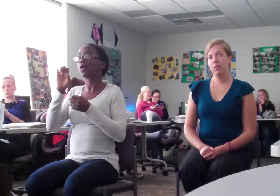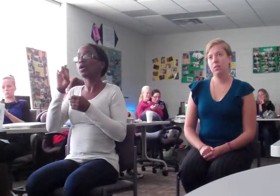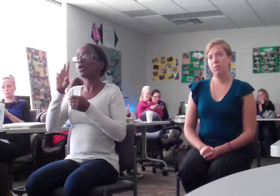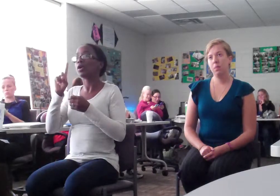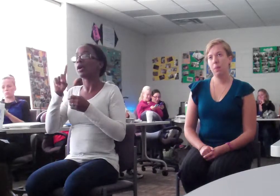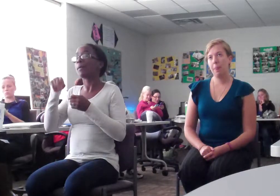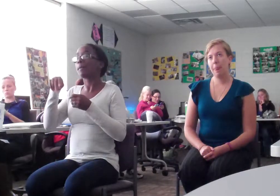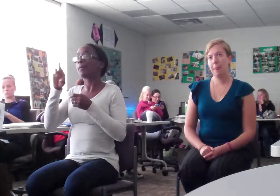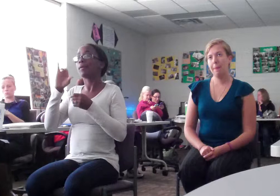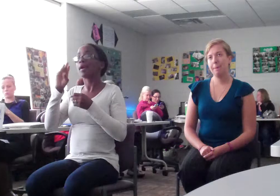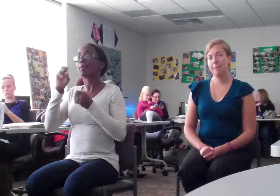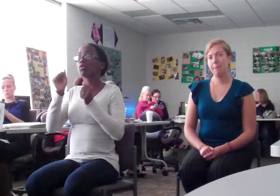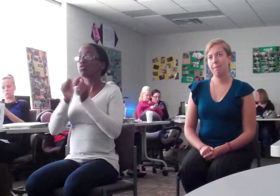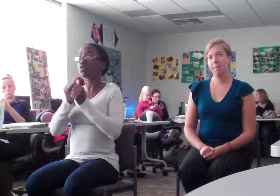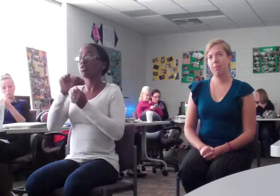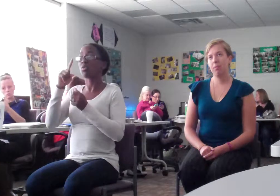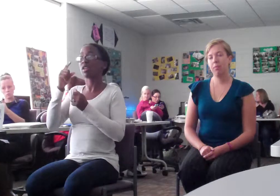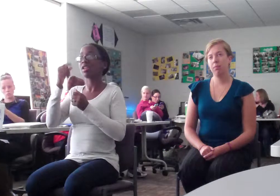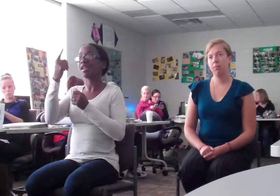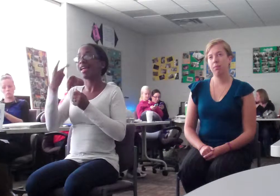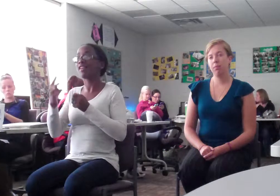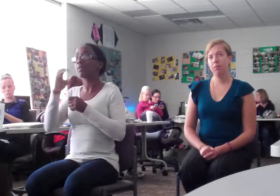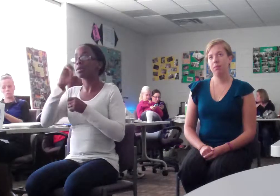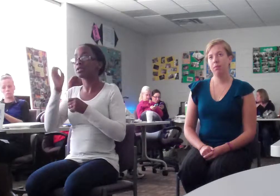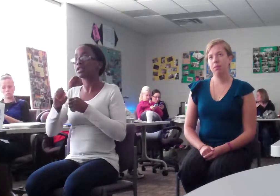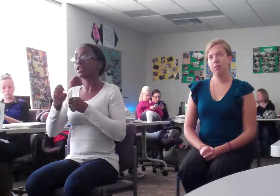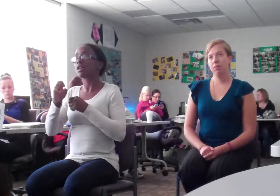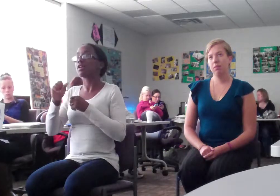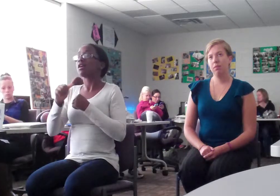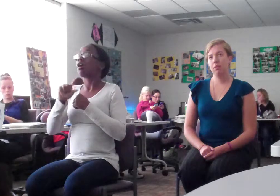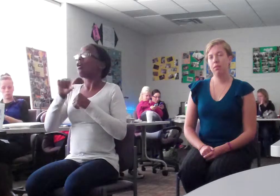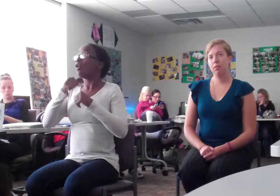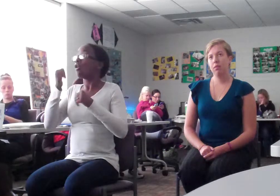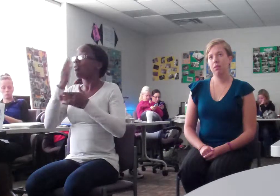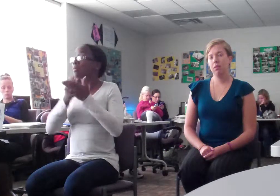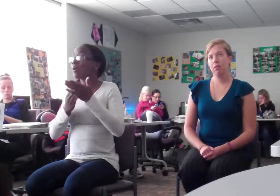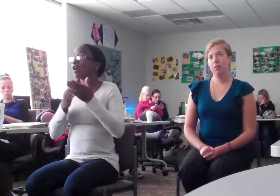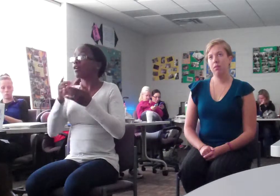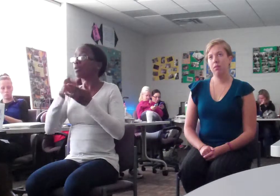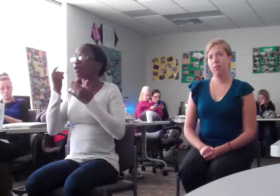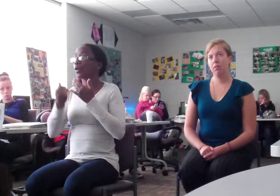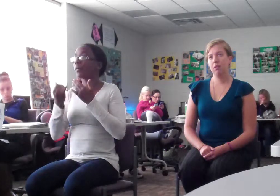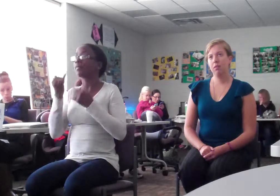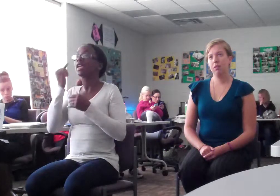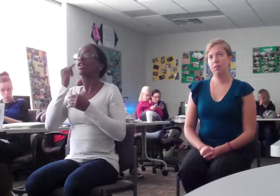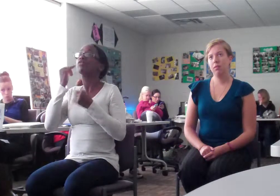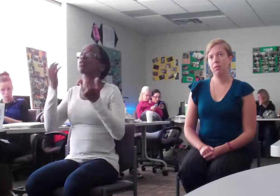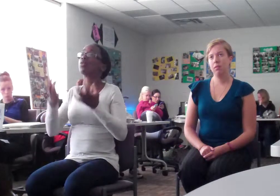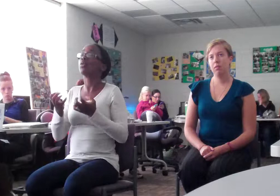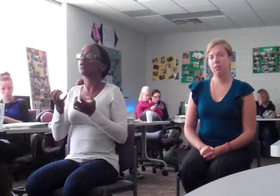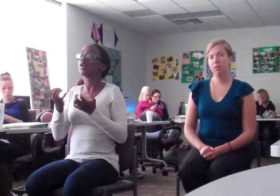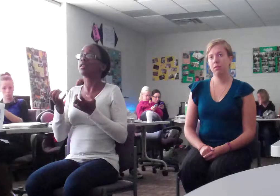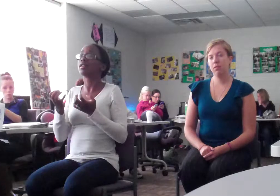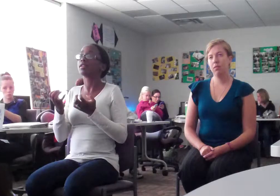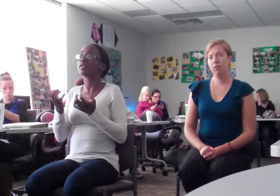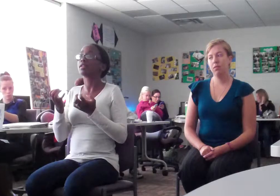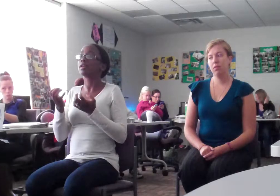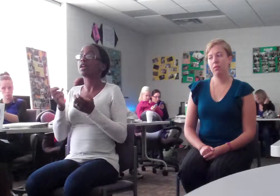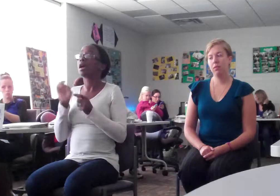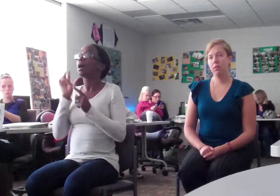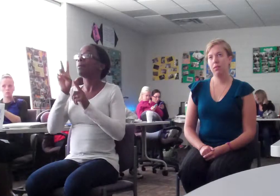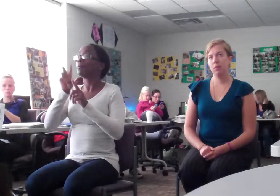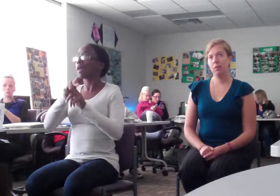1.5%. The other feature of the program, if you wanted to